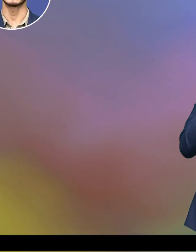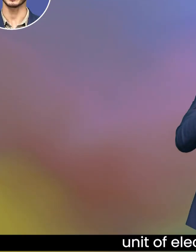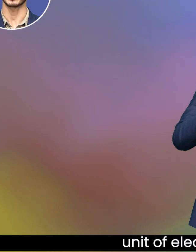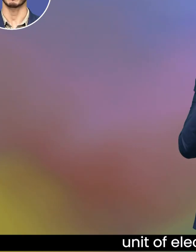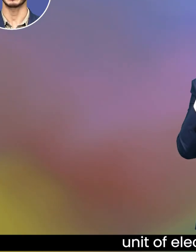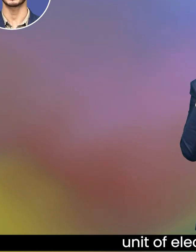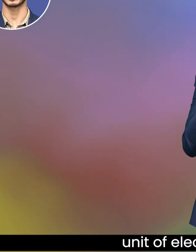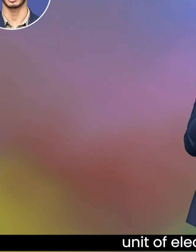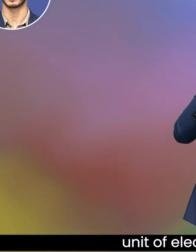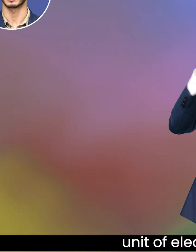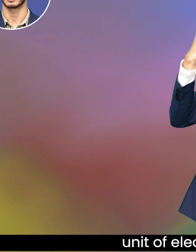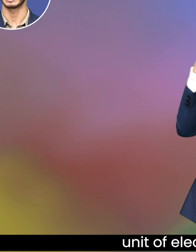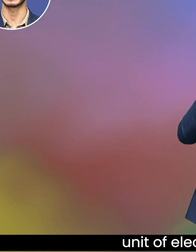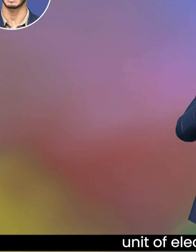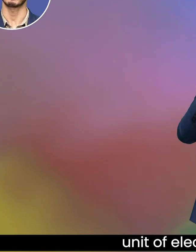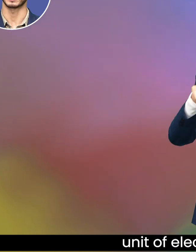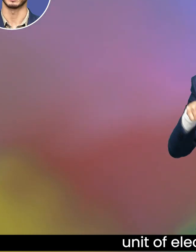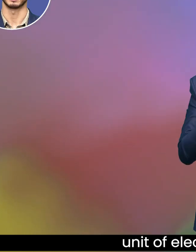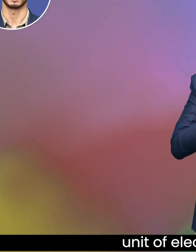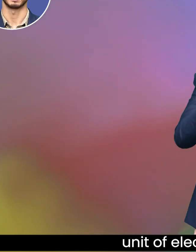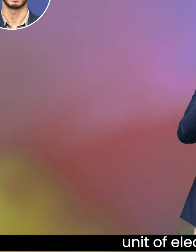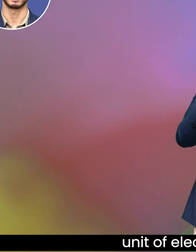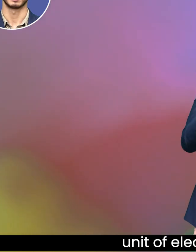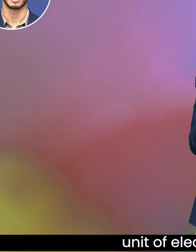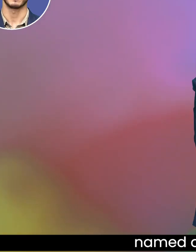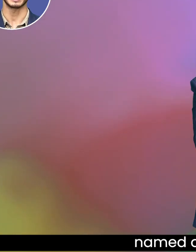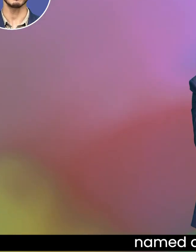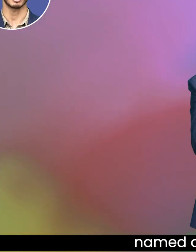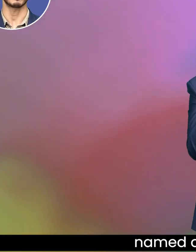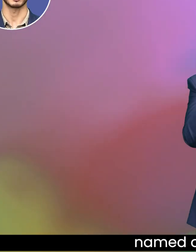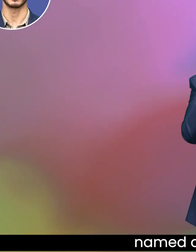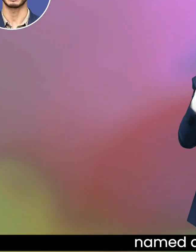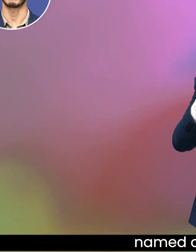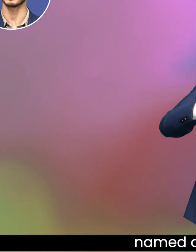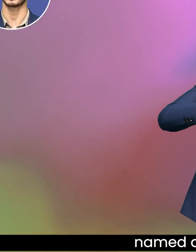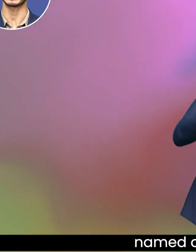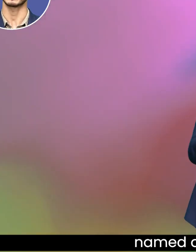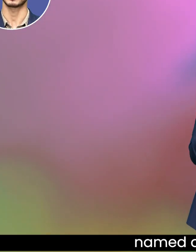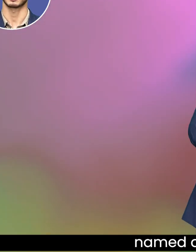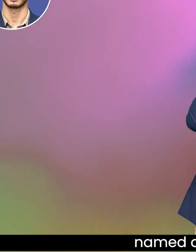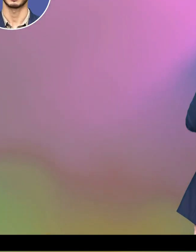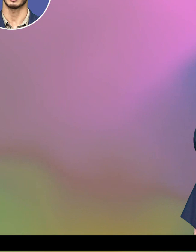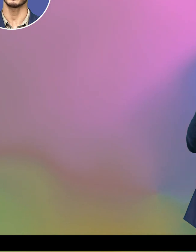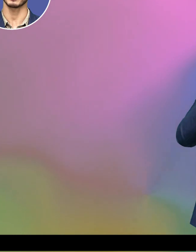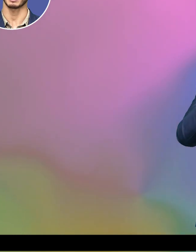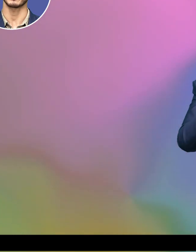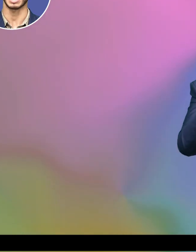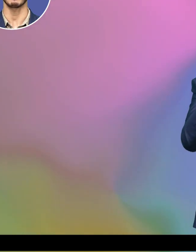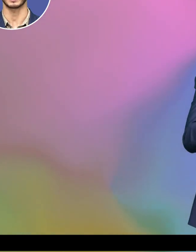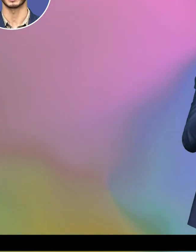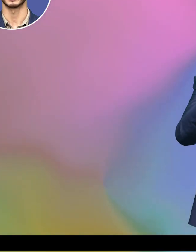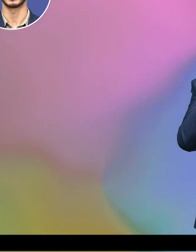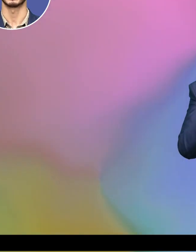The SI unit of electric current is ampere, named after the French scientist